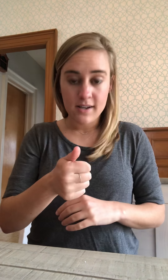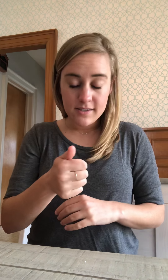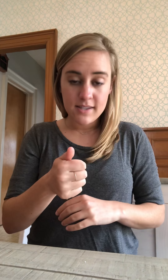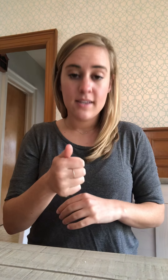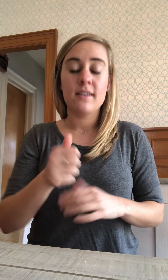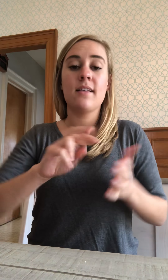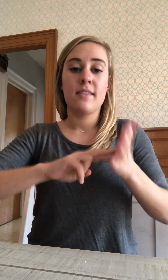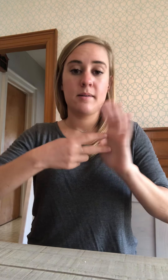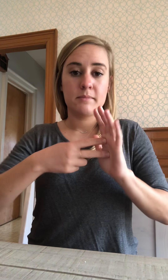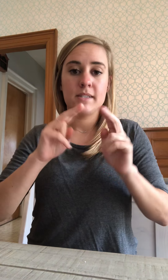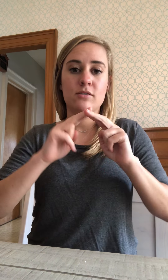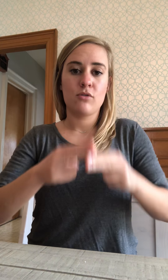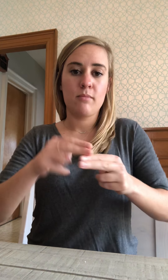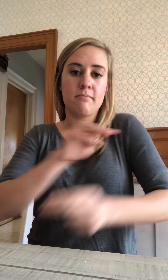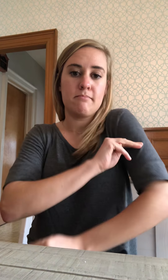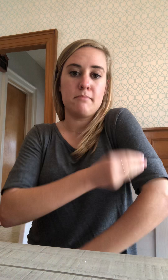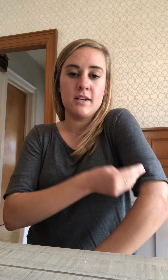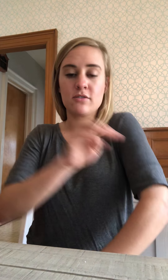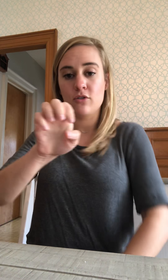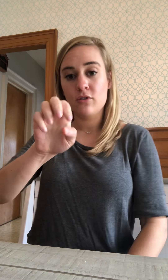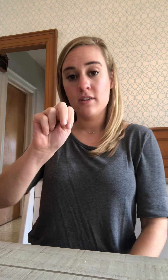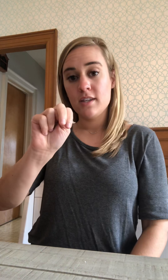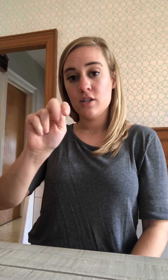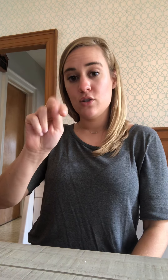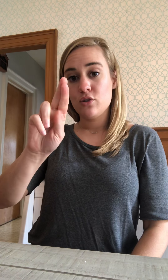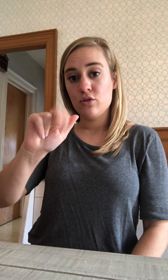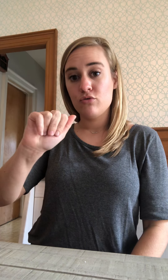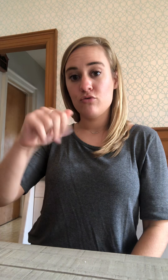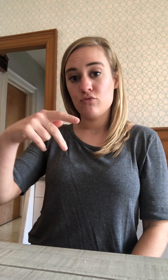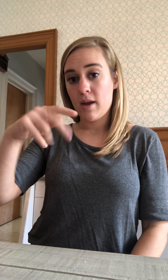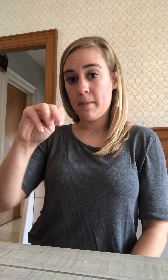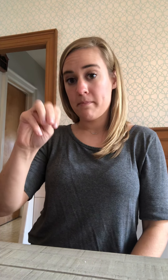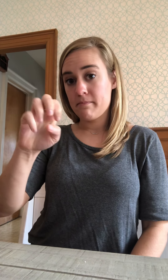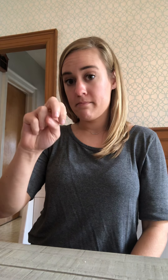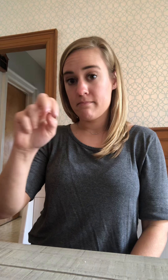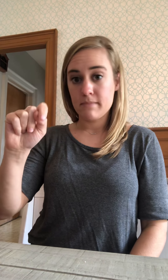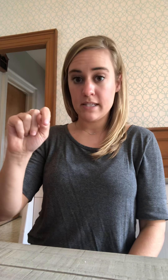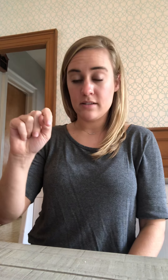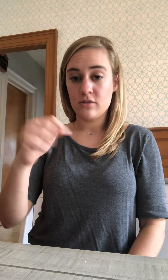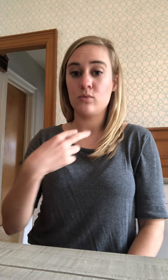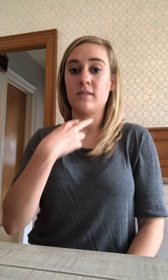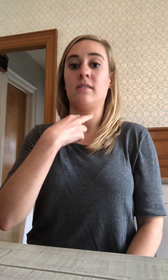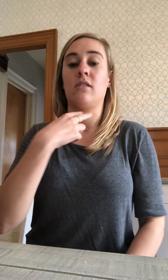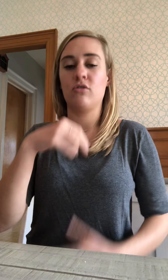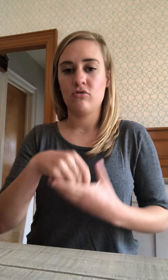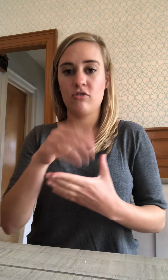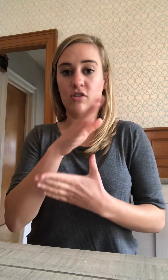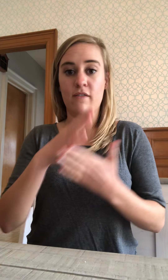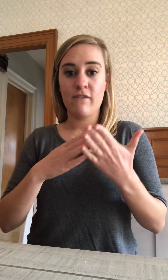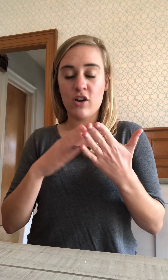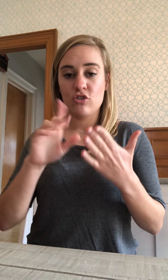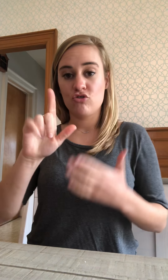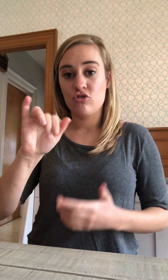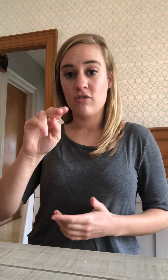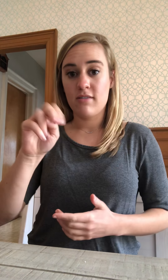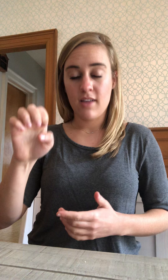entrapment. So that muscle is stuck in a fracture line, and we have to free it from the fracture line for the patient to be able to move his